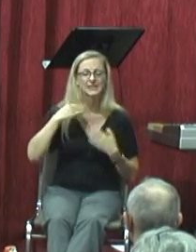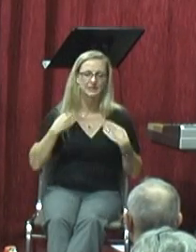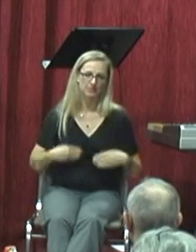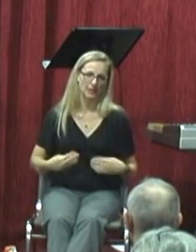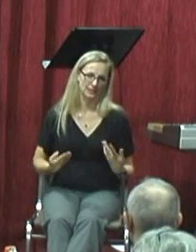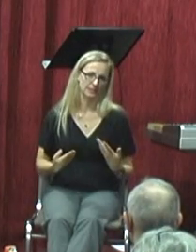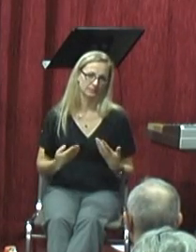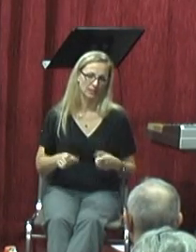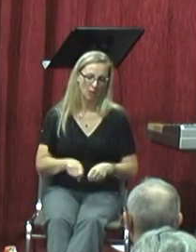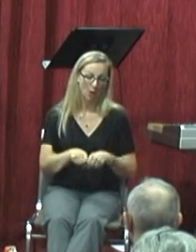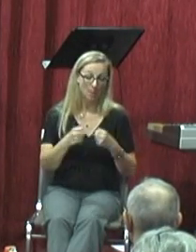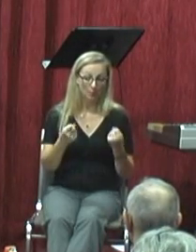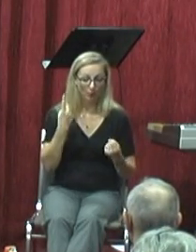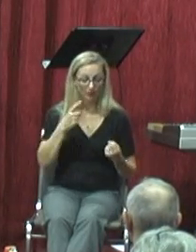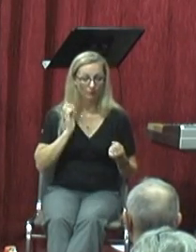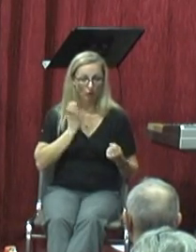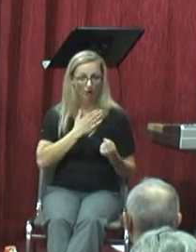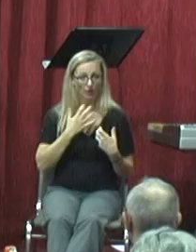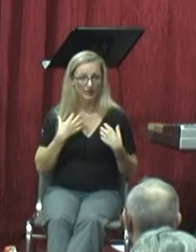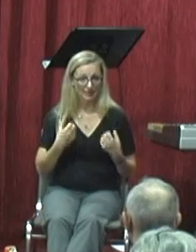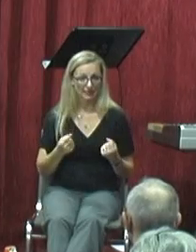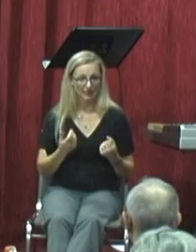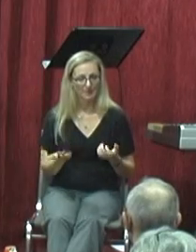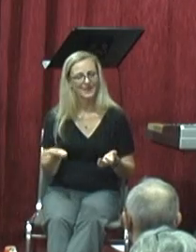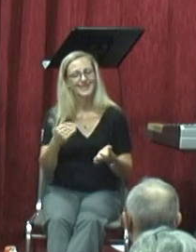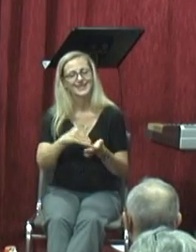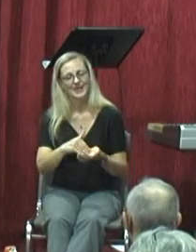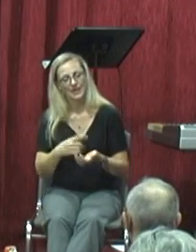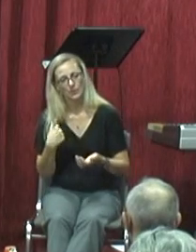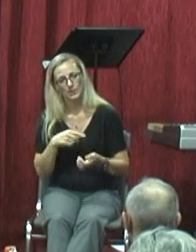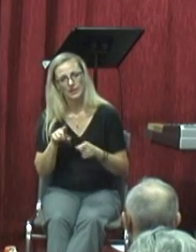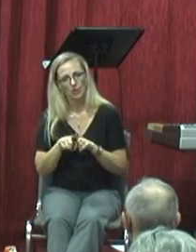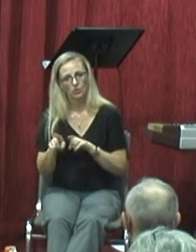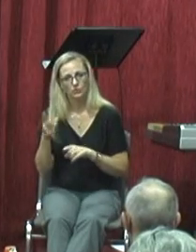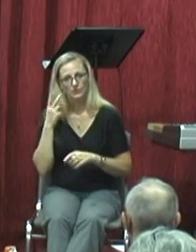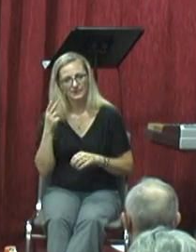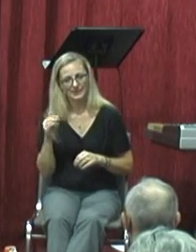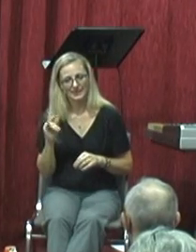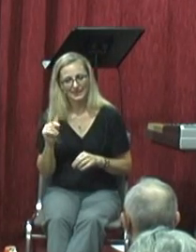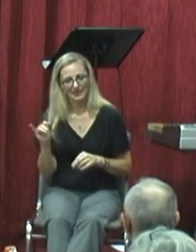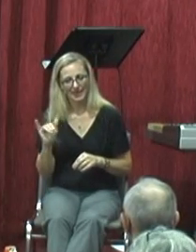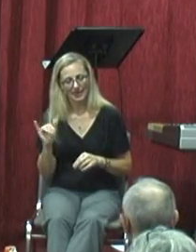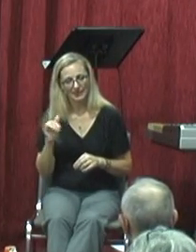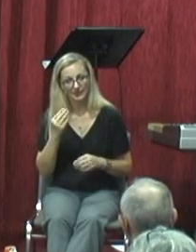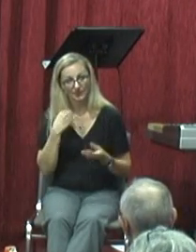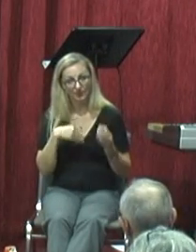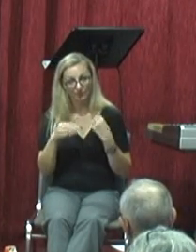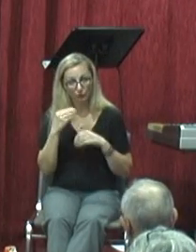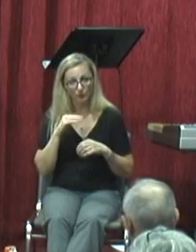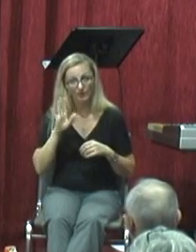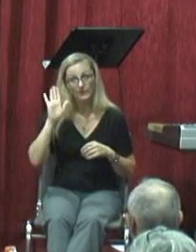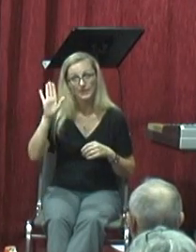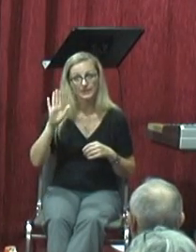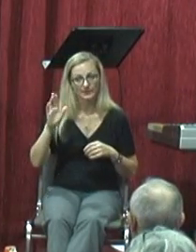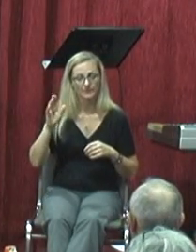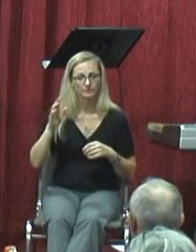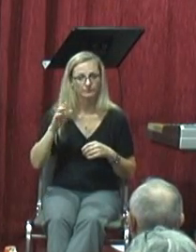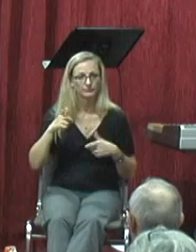body, broken for our healing. But again, we can also see it as the food of his